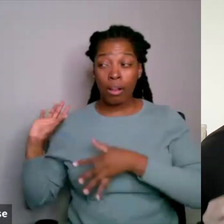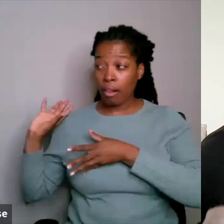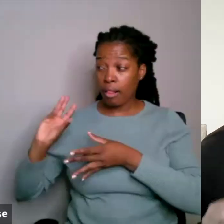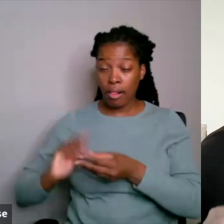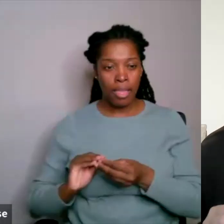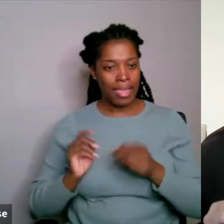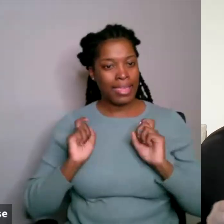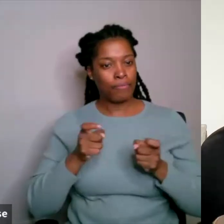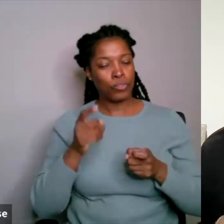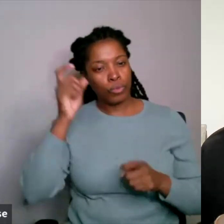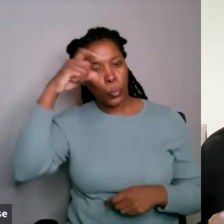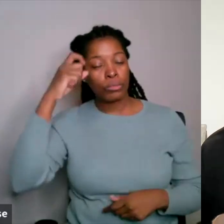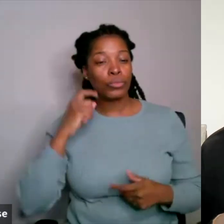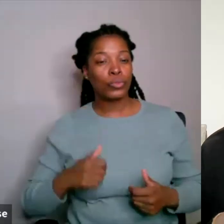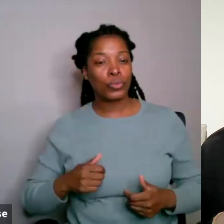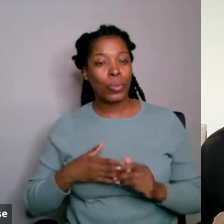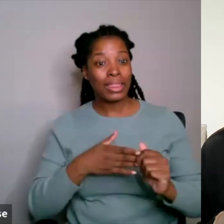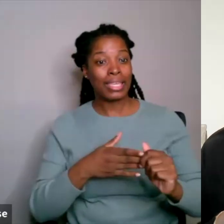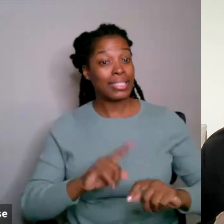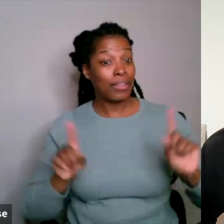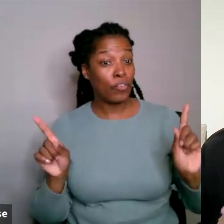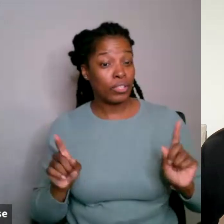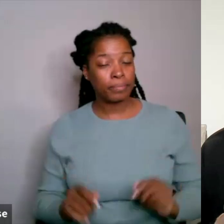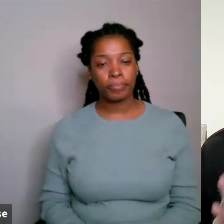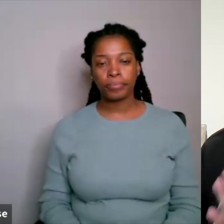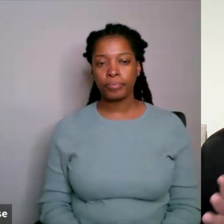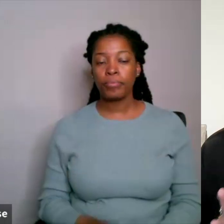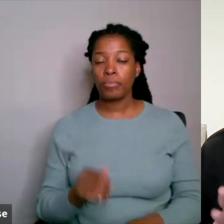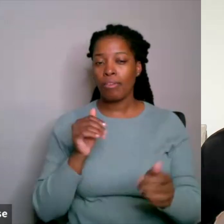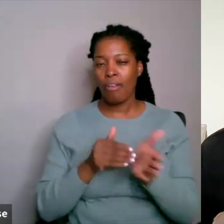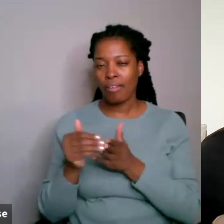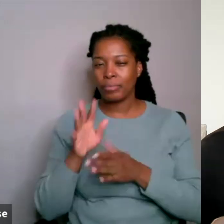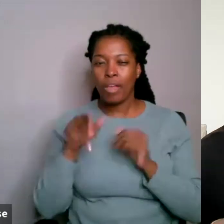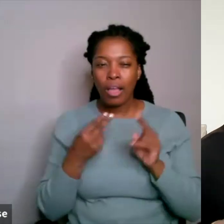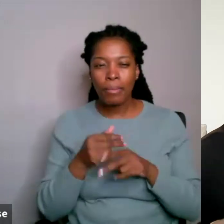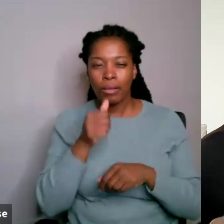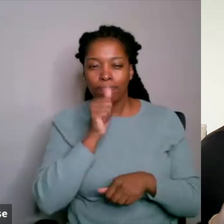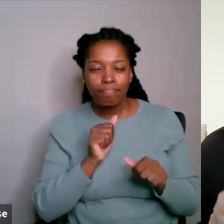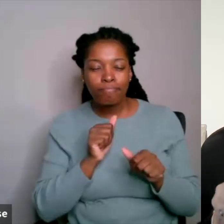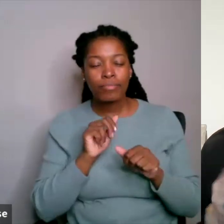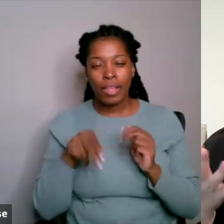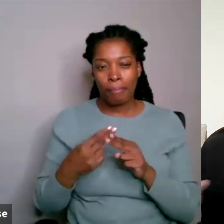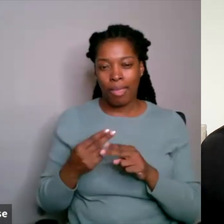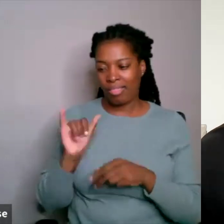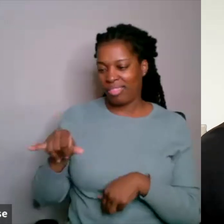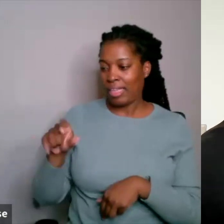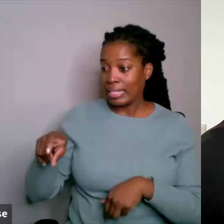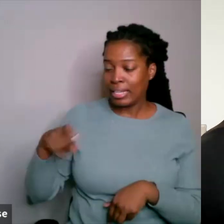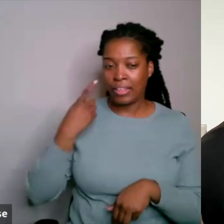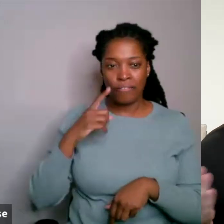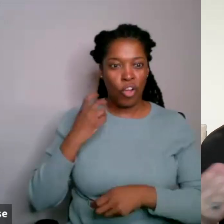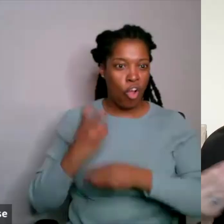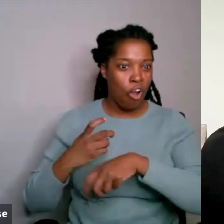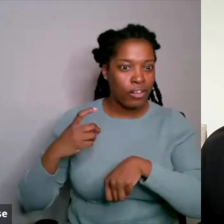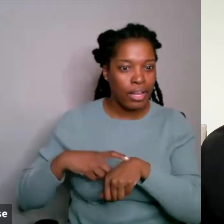lead differently. We often talk about resilience like it's something you only need in hard times, like a reserve tank, if